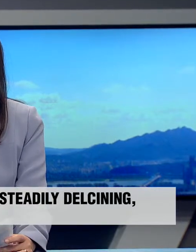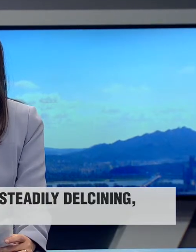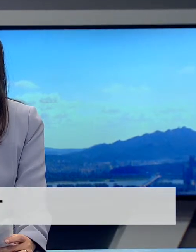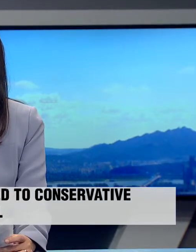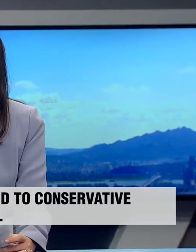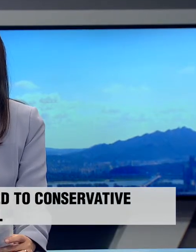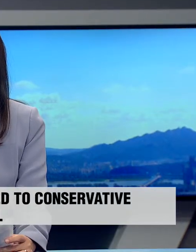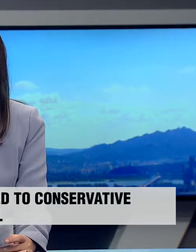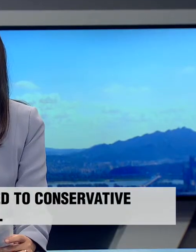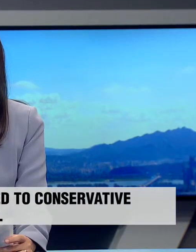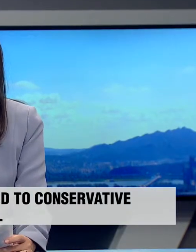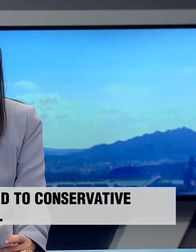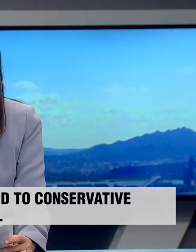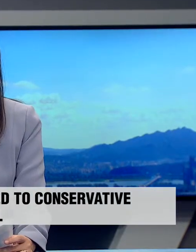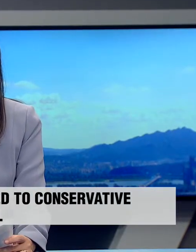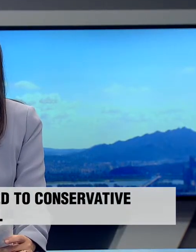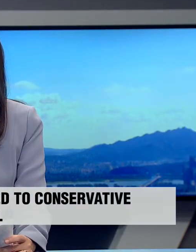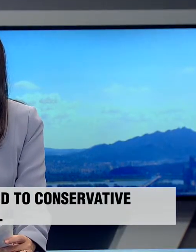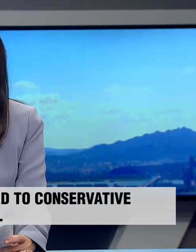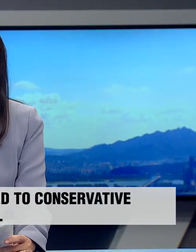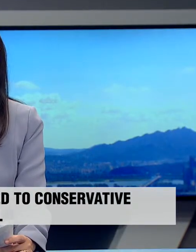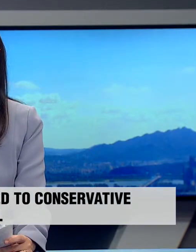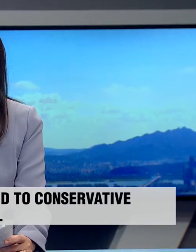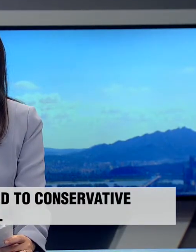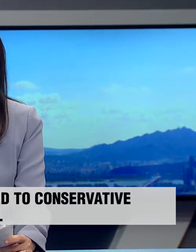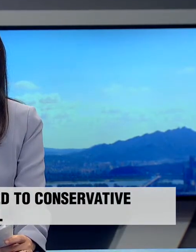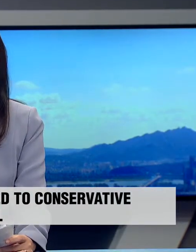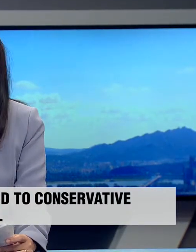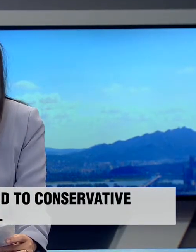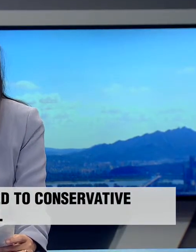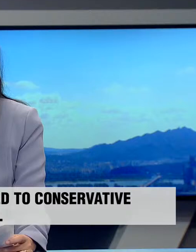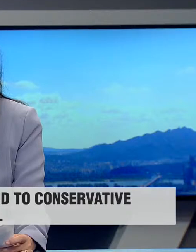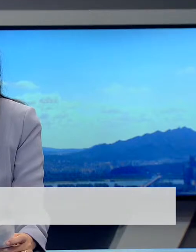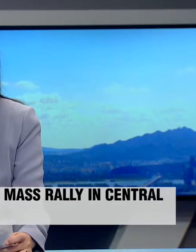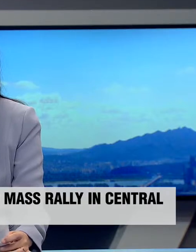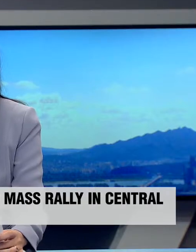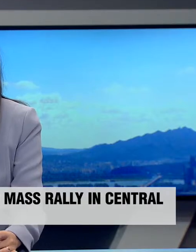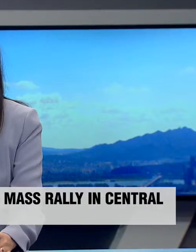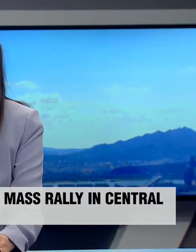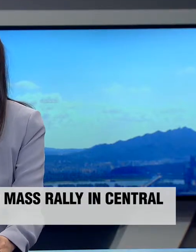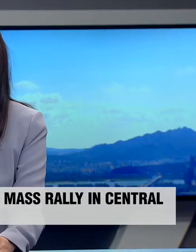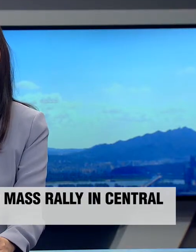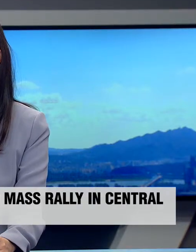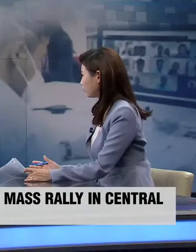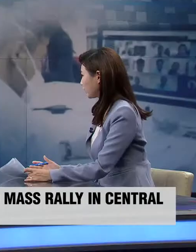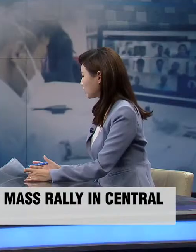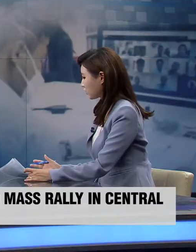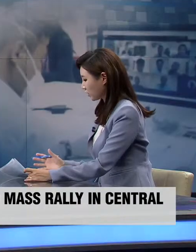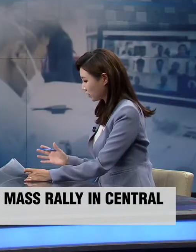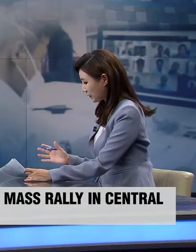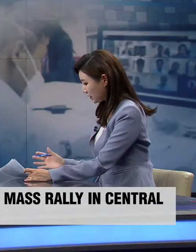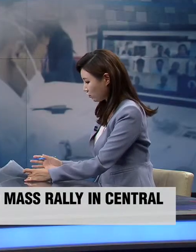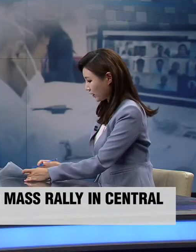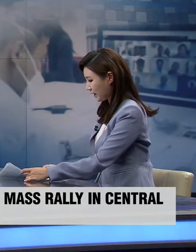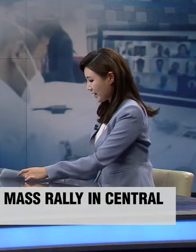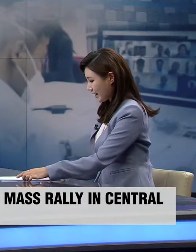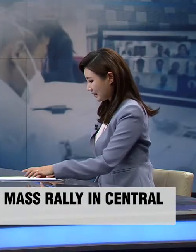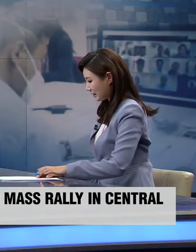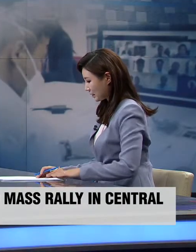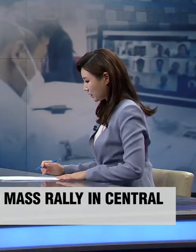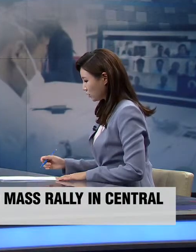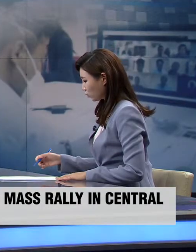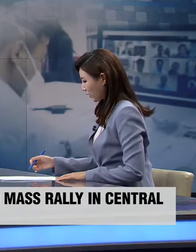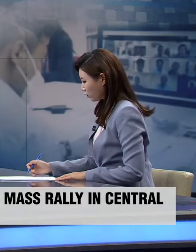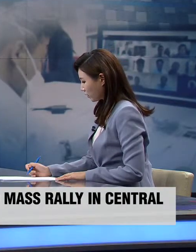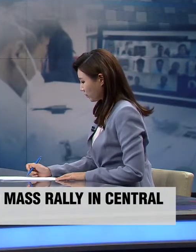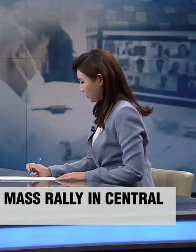other religious facilities, at a call center, at a kindergarten, as well as a sauna. So we can see the sporadic cluster infections are continuing. And